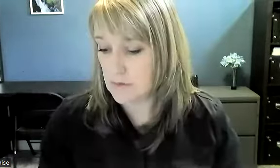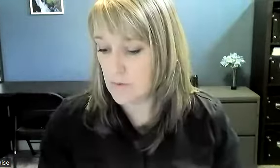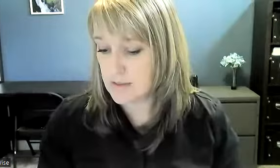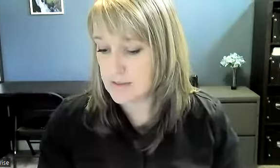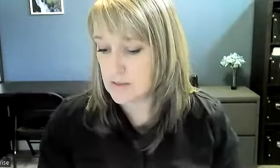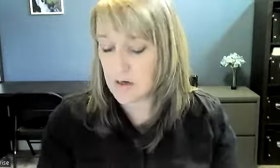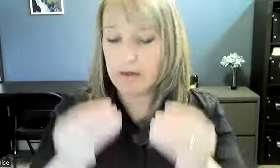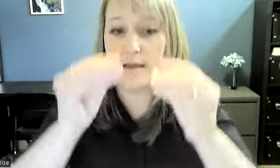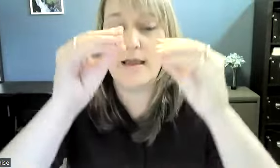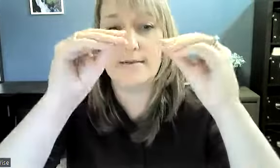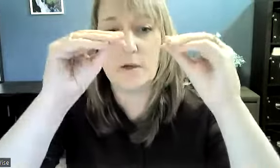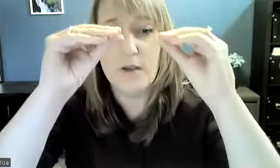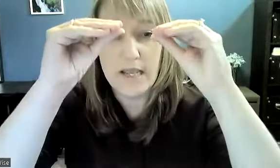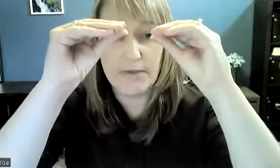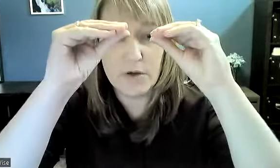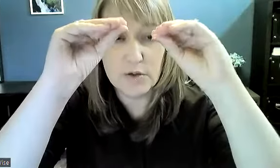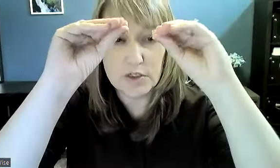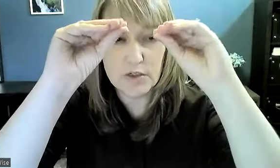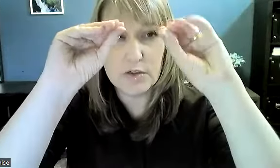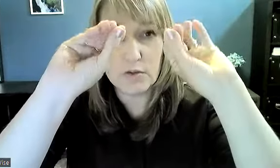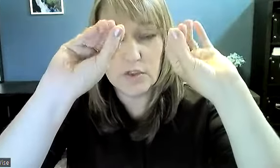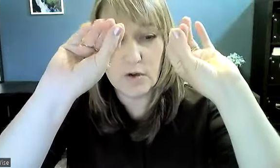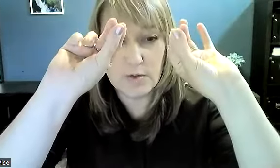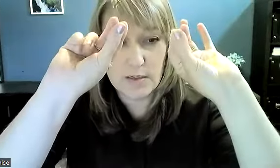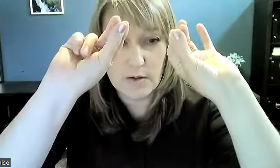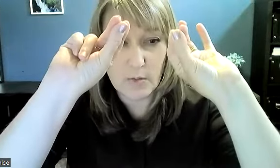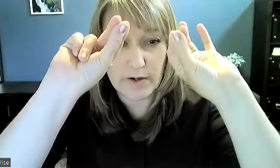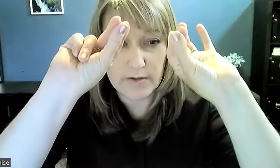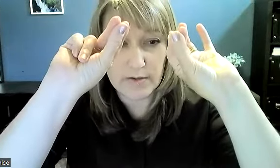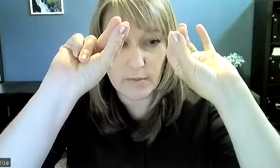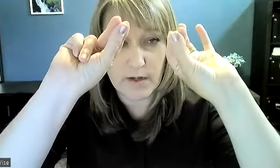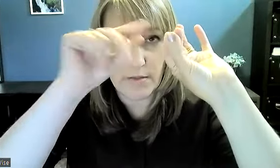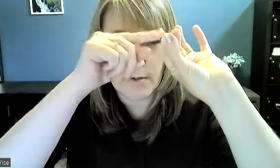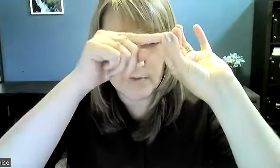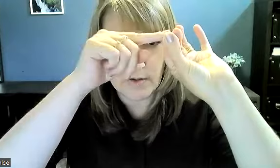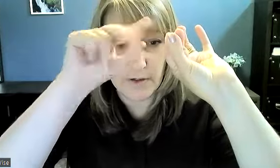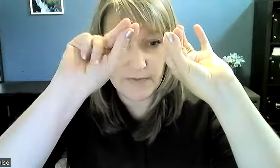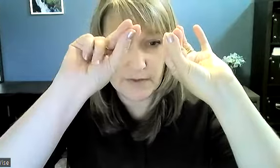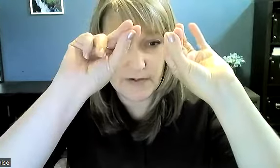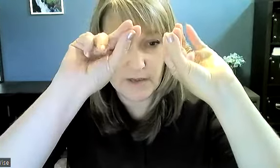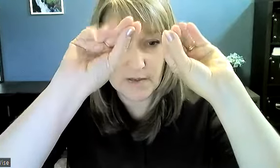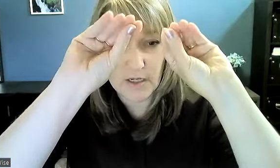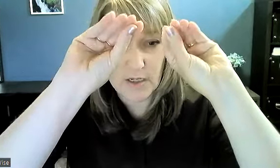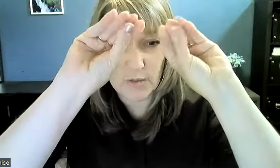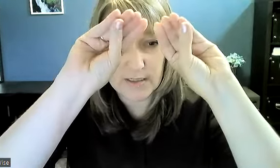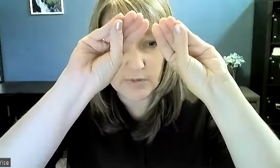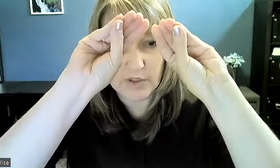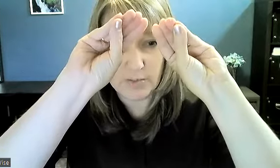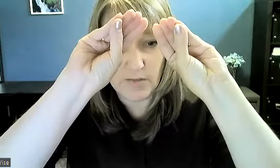want to start, so if you usually do your squished O's where your thumbs are on your first fingers, you want to switch them over to